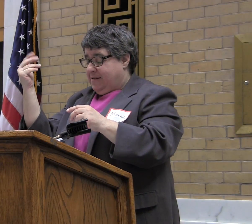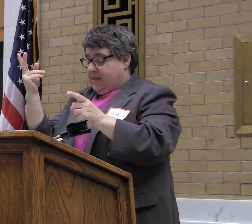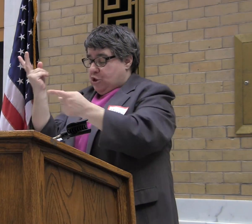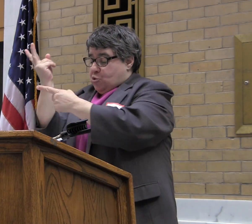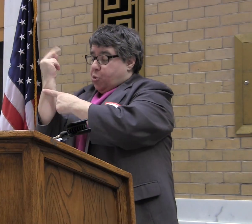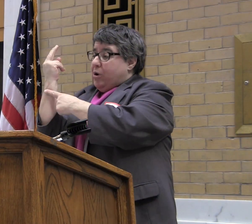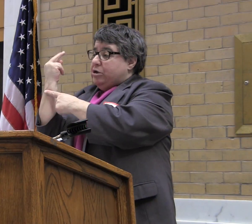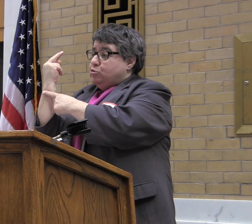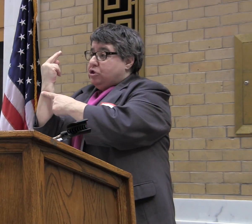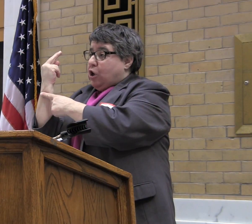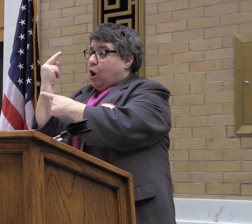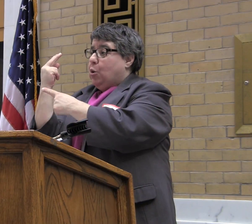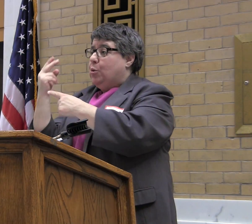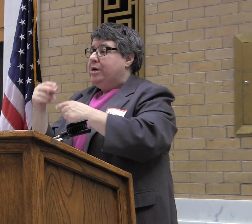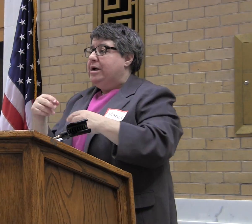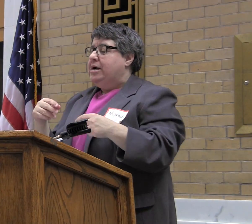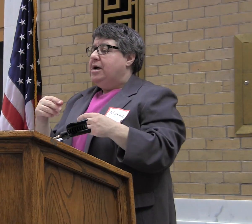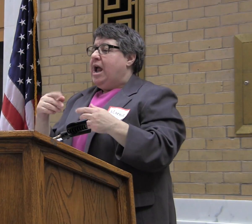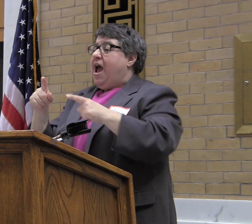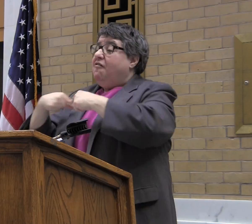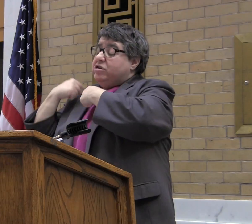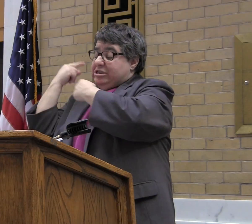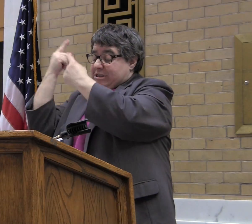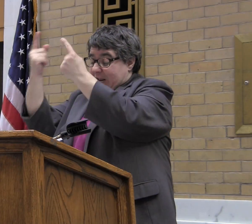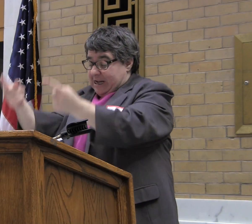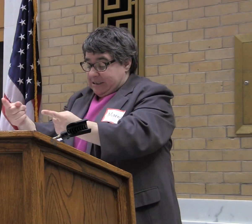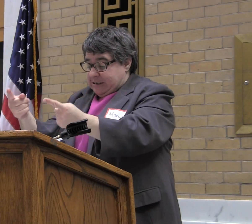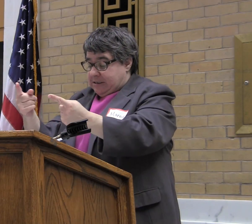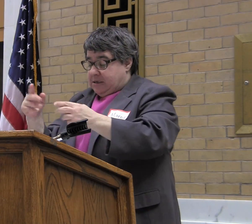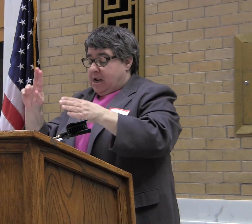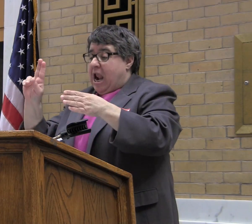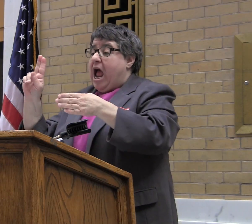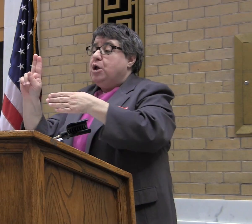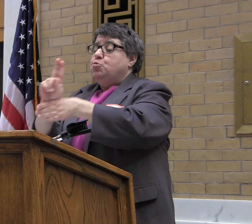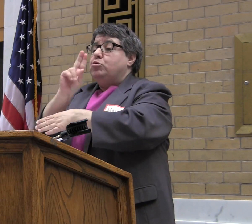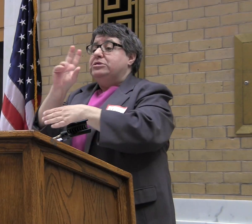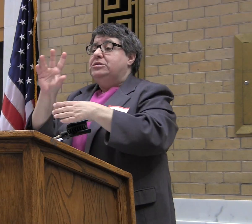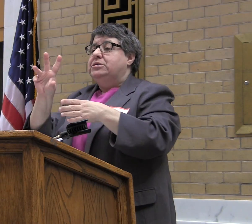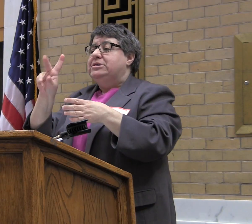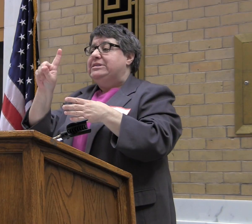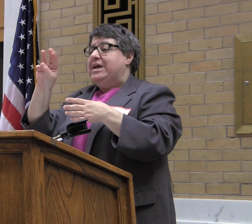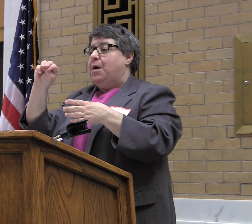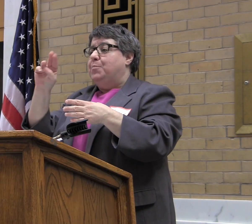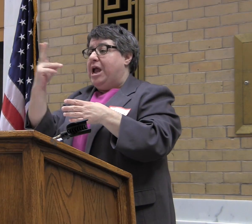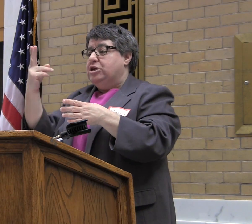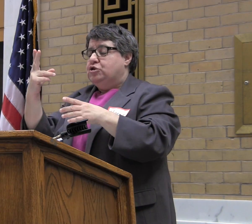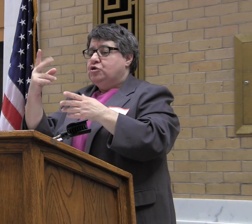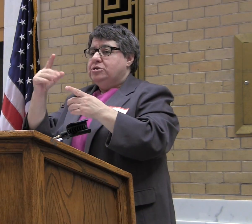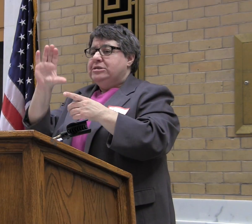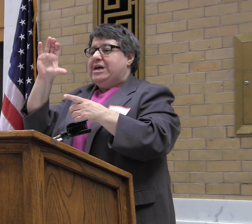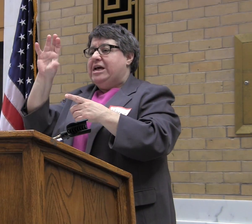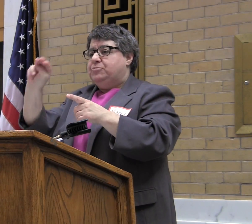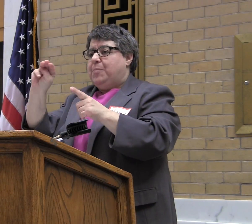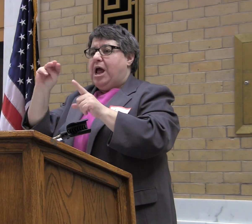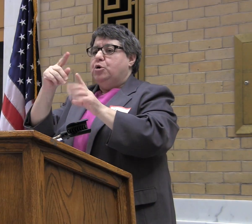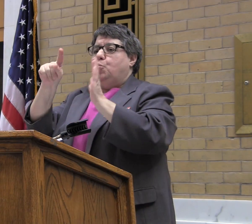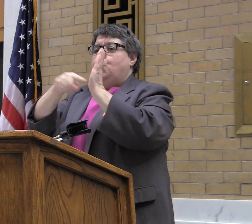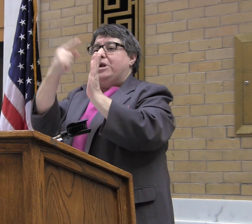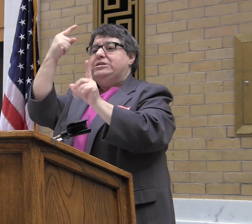CBFS in 2015, 2 years I graduated and have been using DMH case